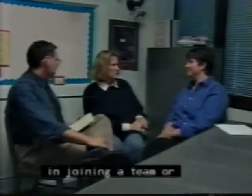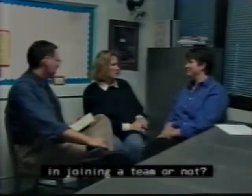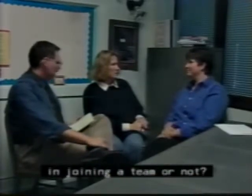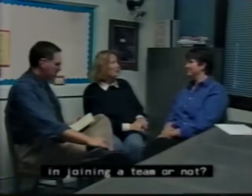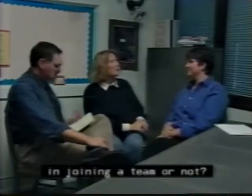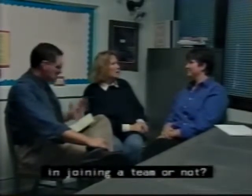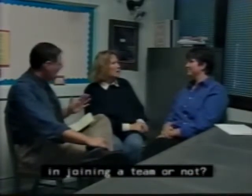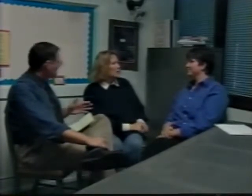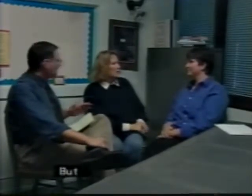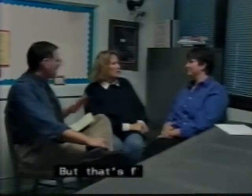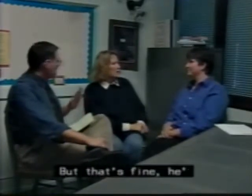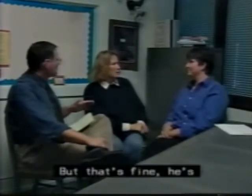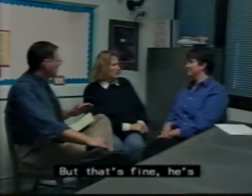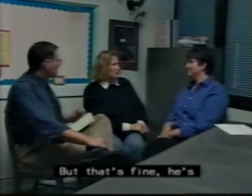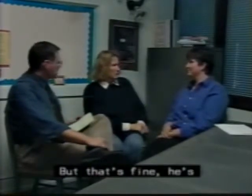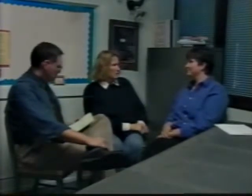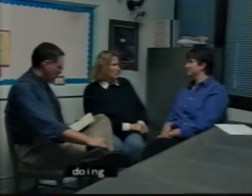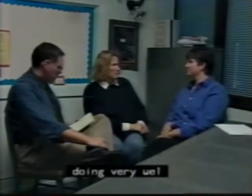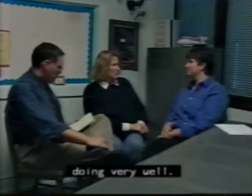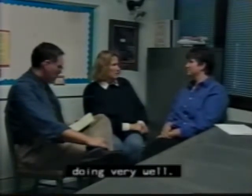or not. But that's fine. He's doing very well.